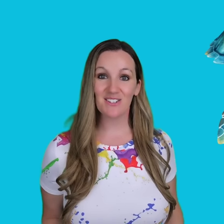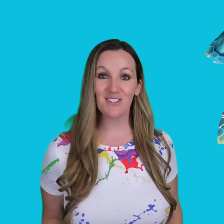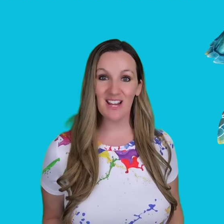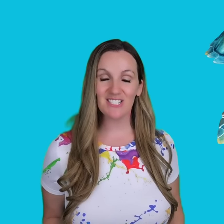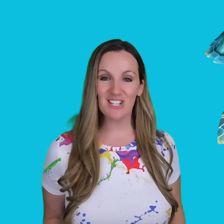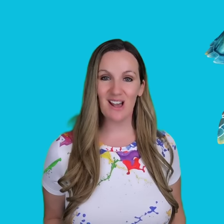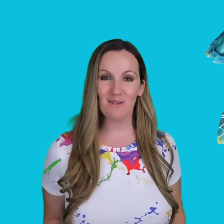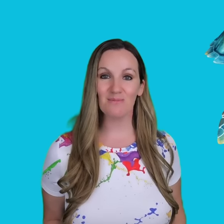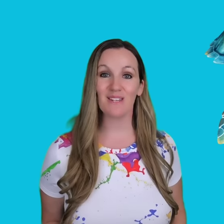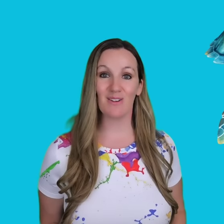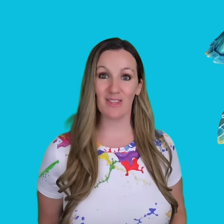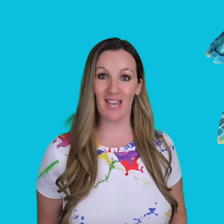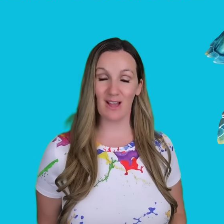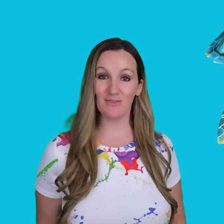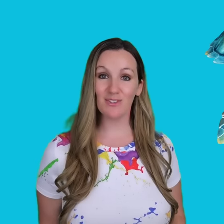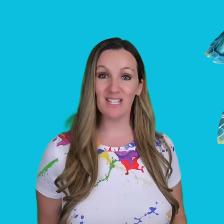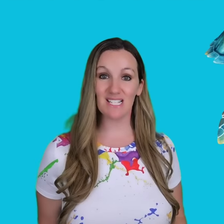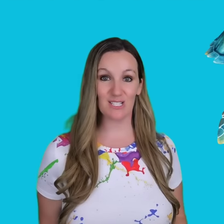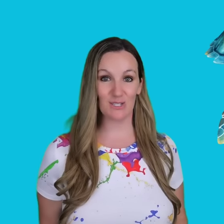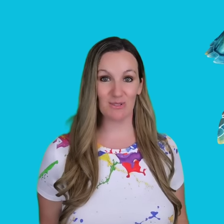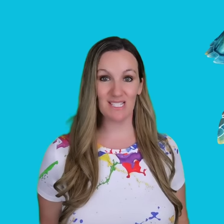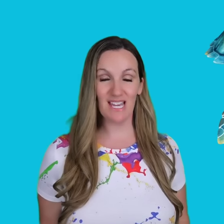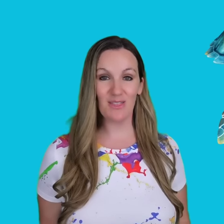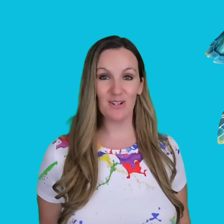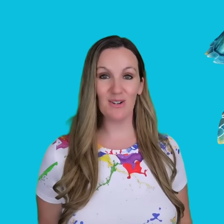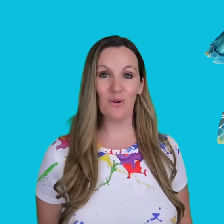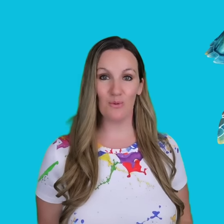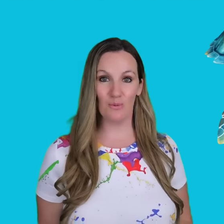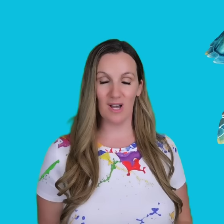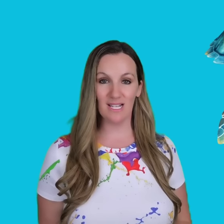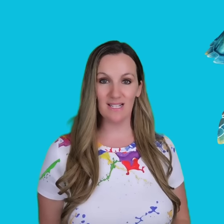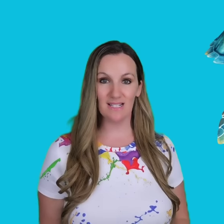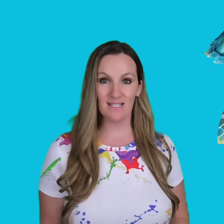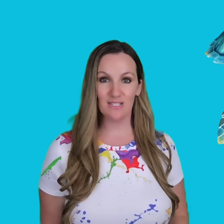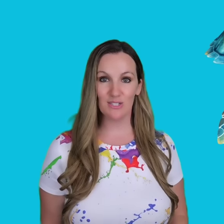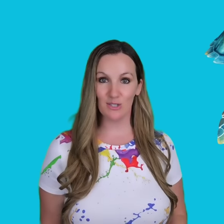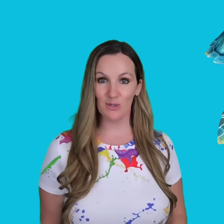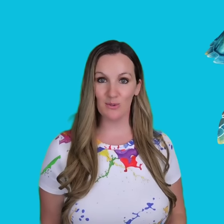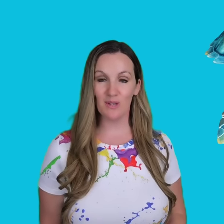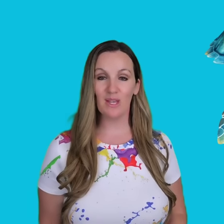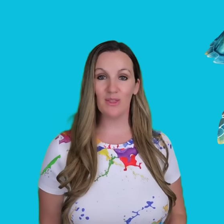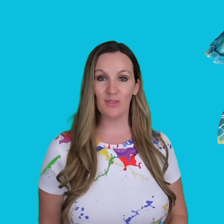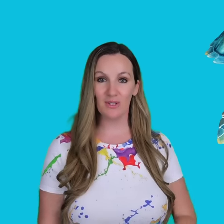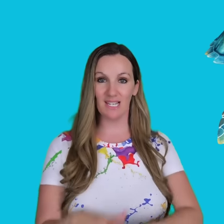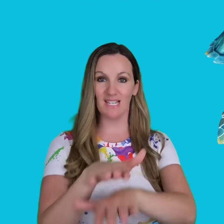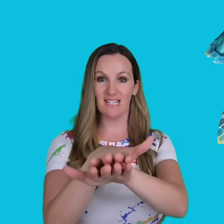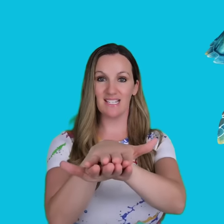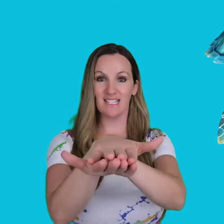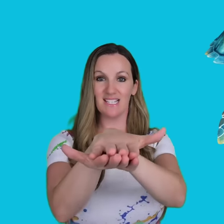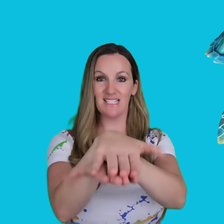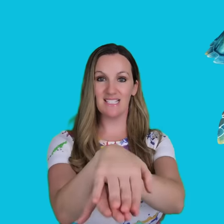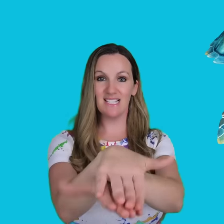Great job. Now on the count of three, let's do it together. One, two, three. Sea